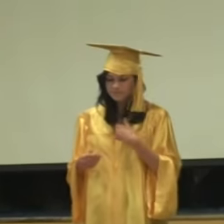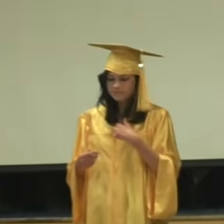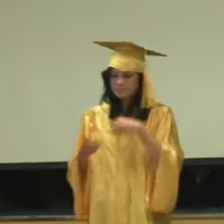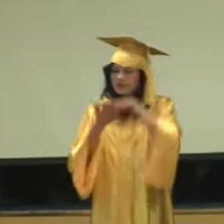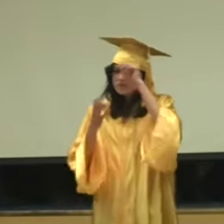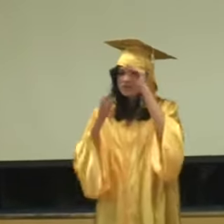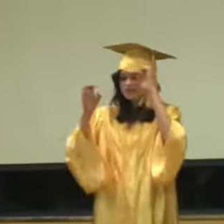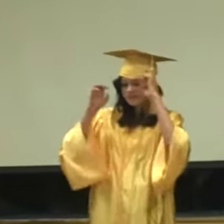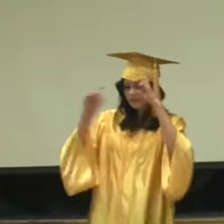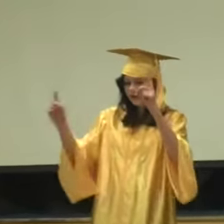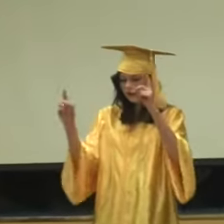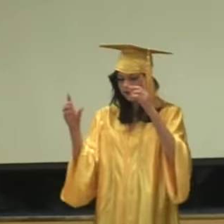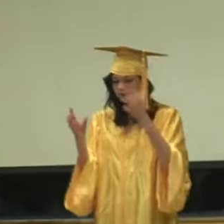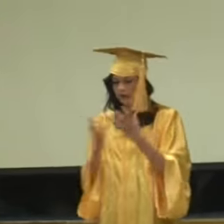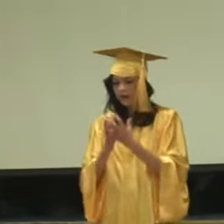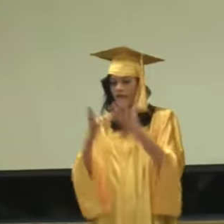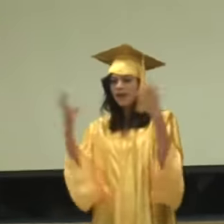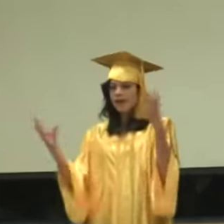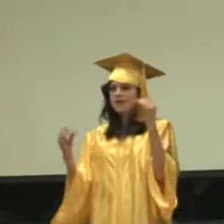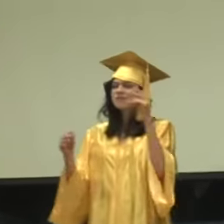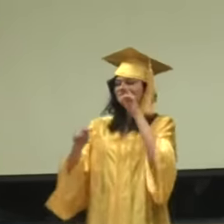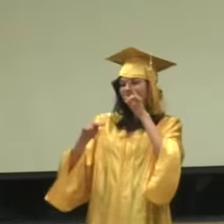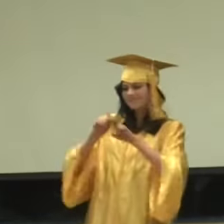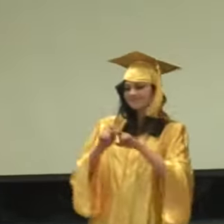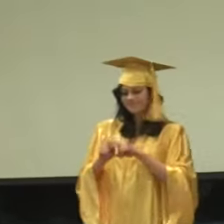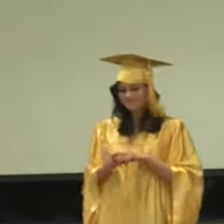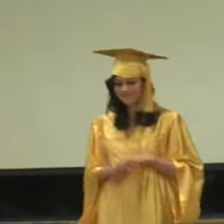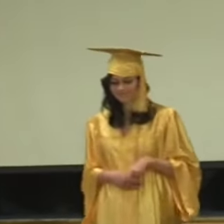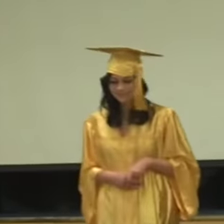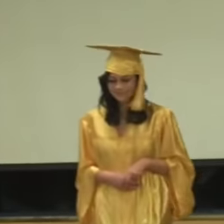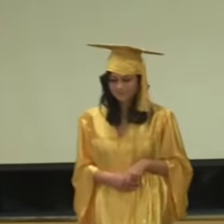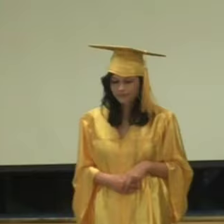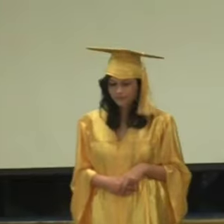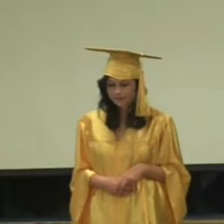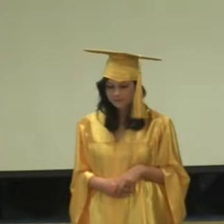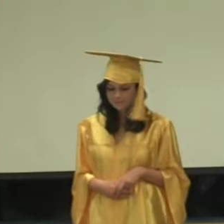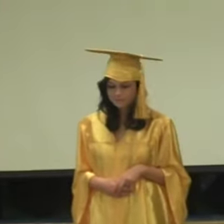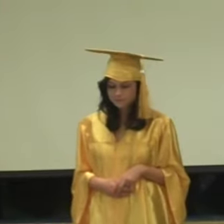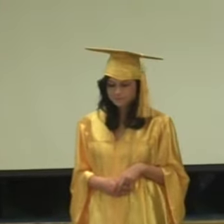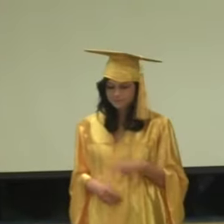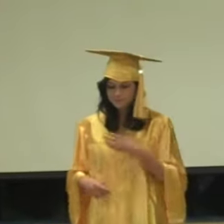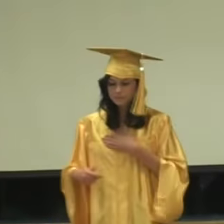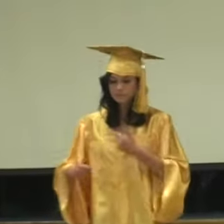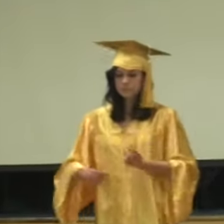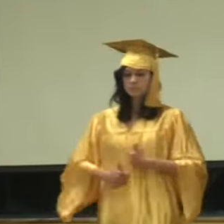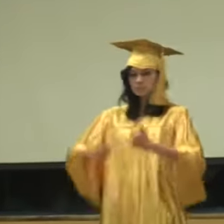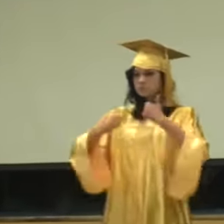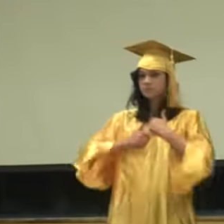teachers. And for what I have learned educationally, academically, it has been great fun for me.